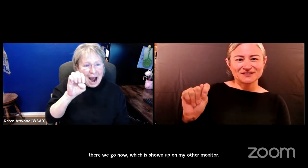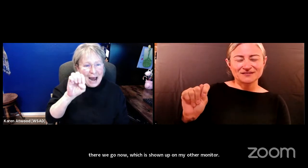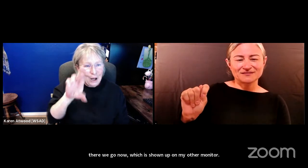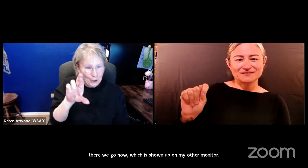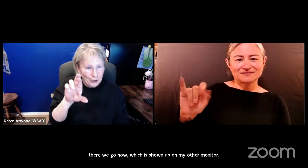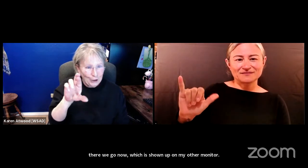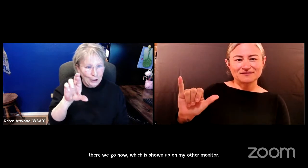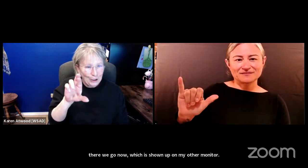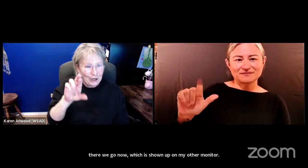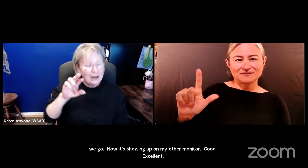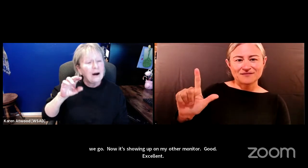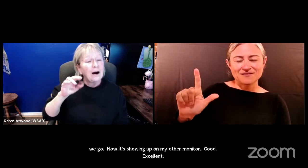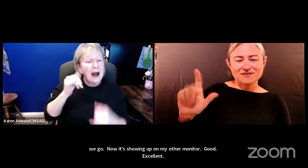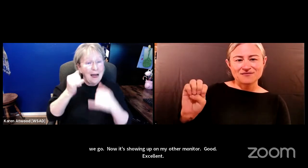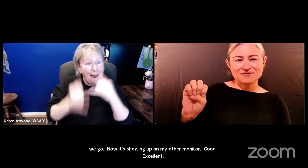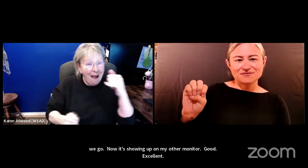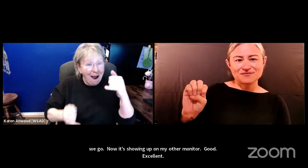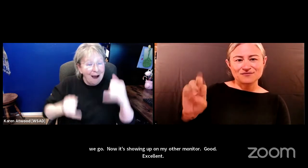We have Tyler